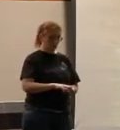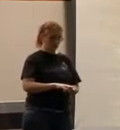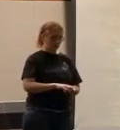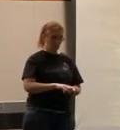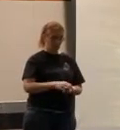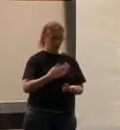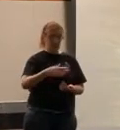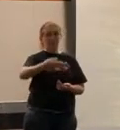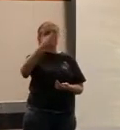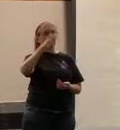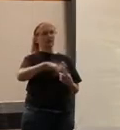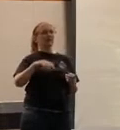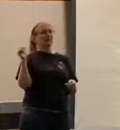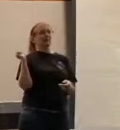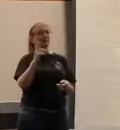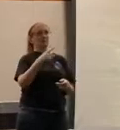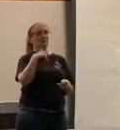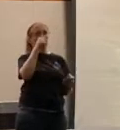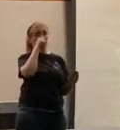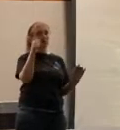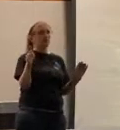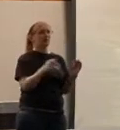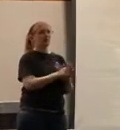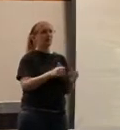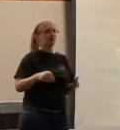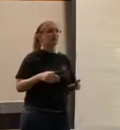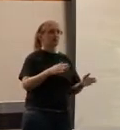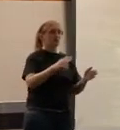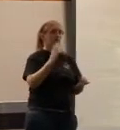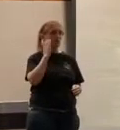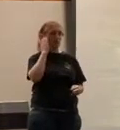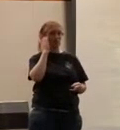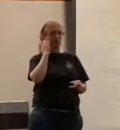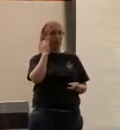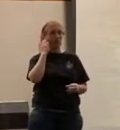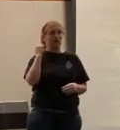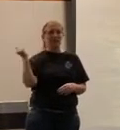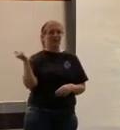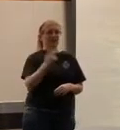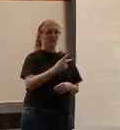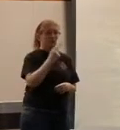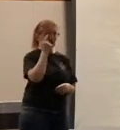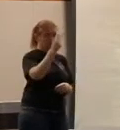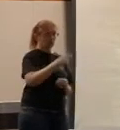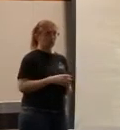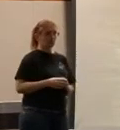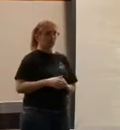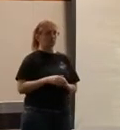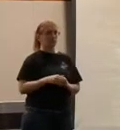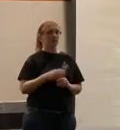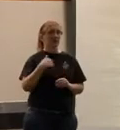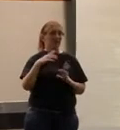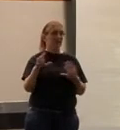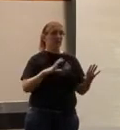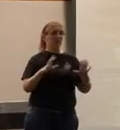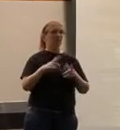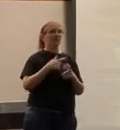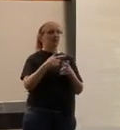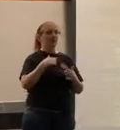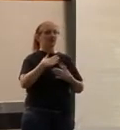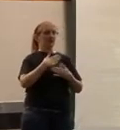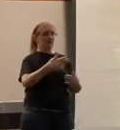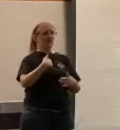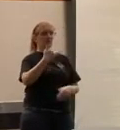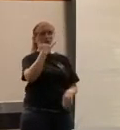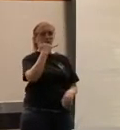God, I can't come back. I'm on hidden street. I can't come back to you. Because if I do, then I have to admit that I'm wrong. And